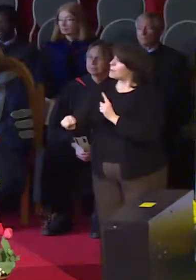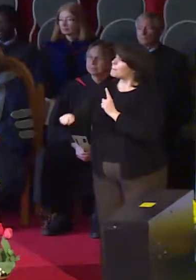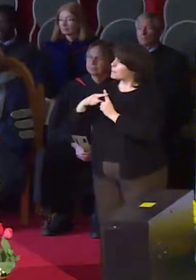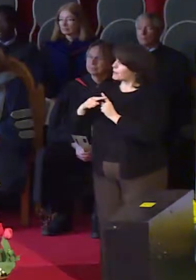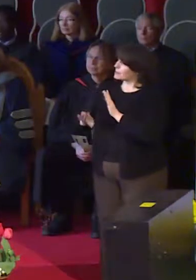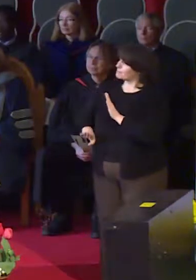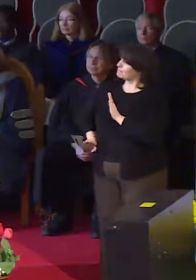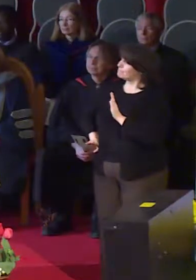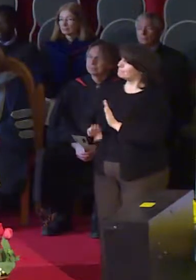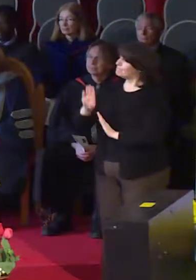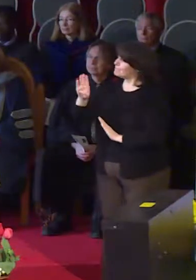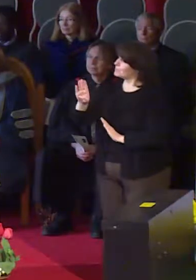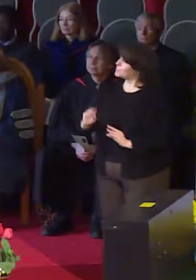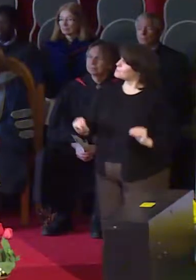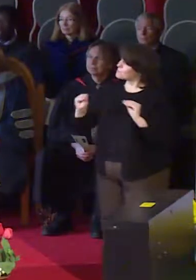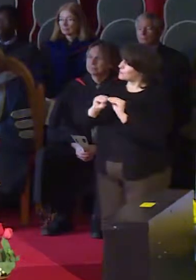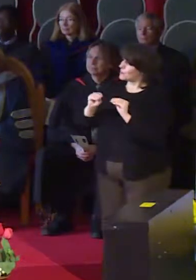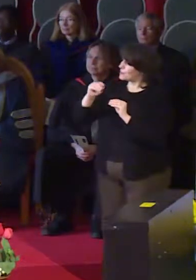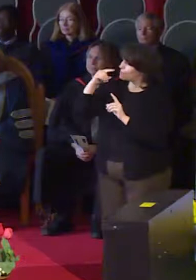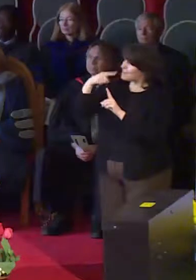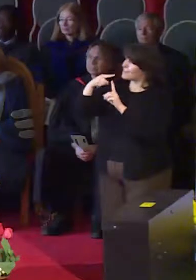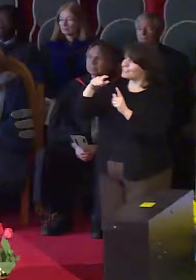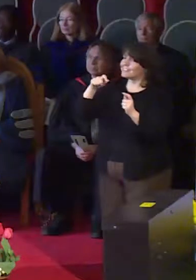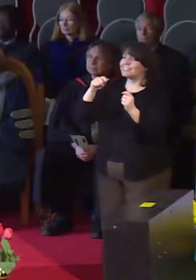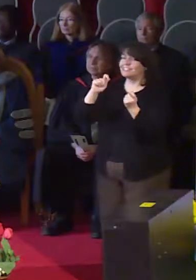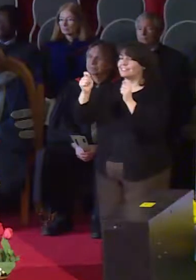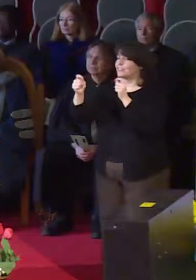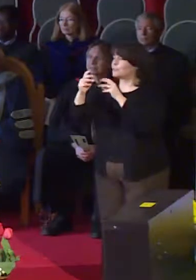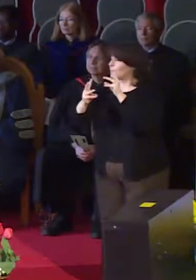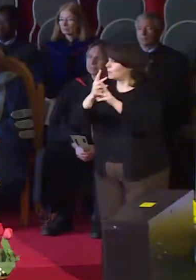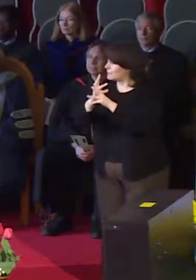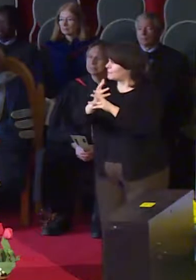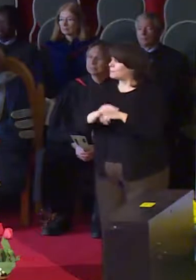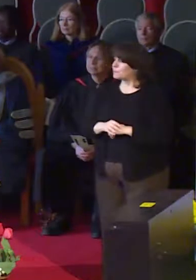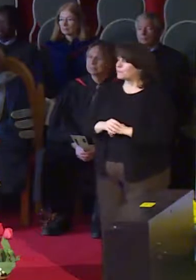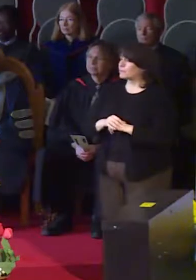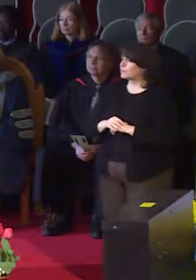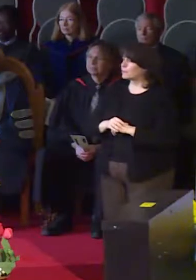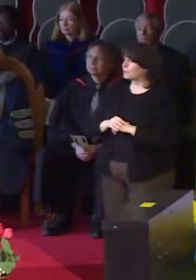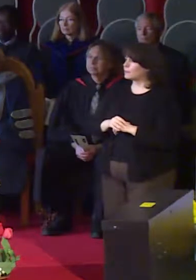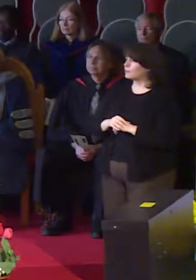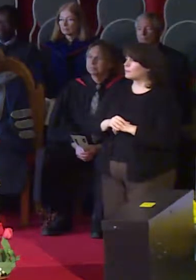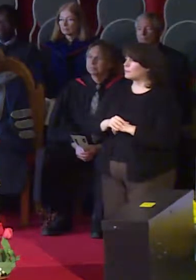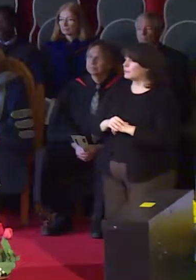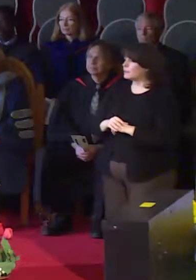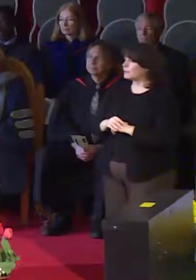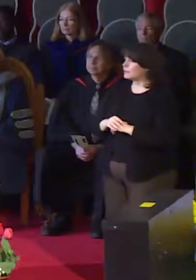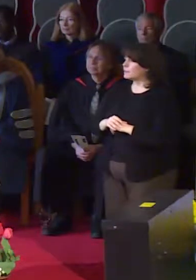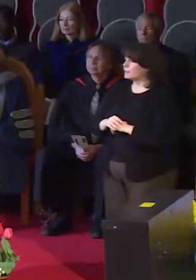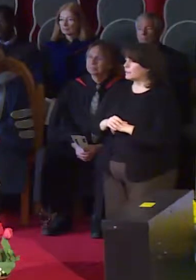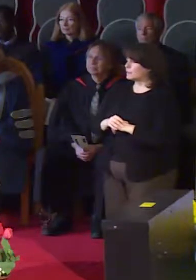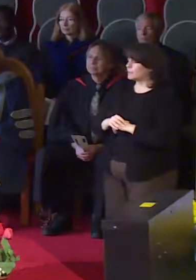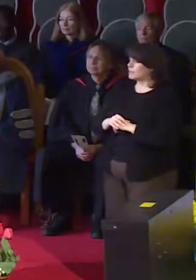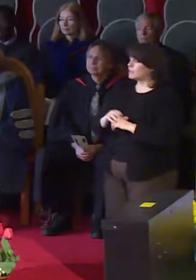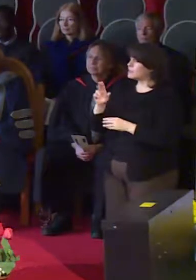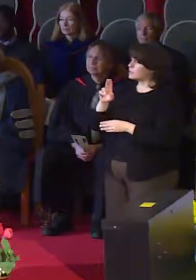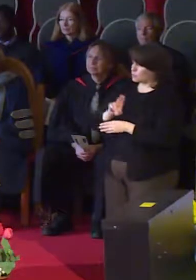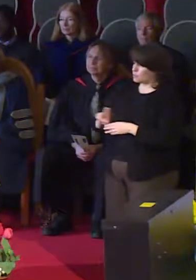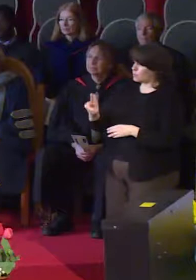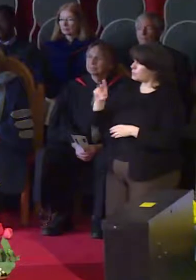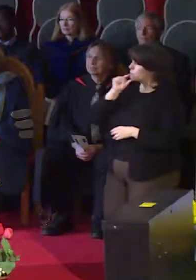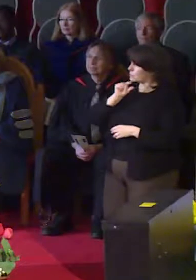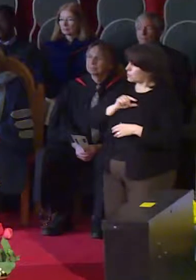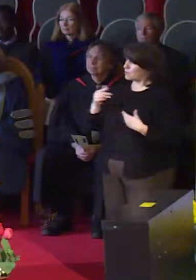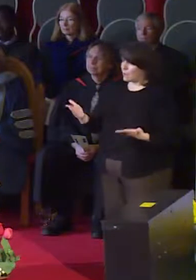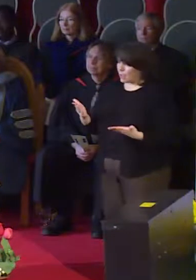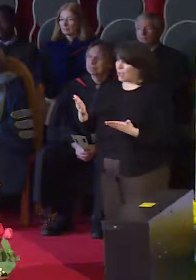thrive, within a more ambiguous and ever-changing environment. And part of that is that we've built a physical